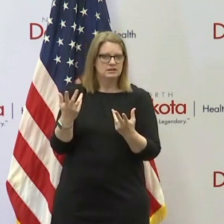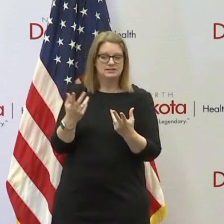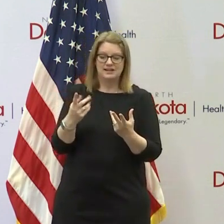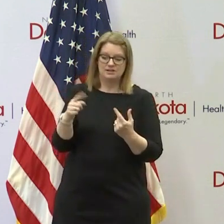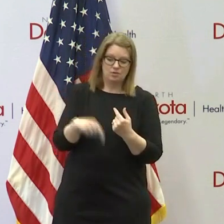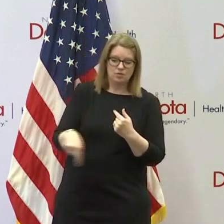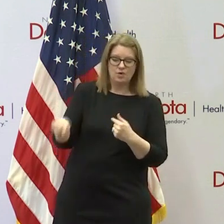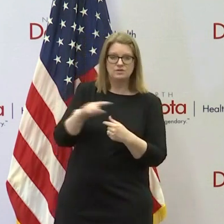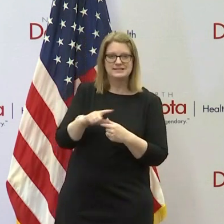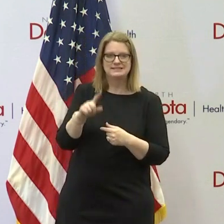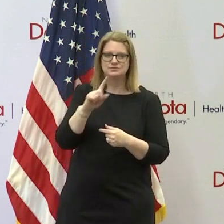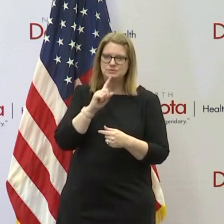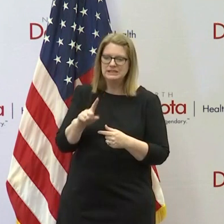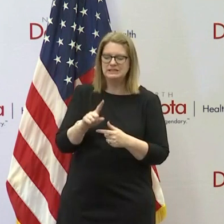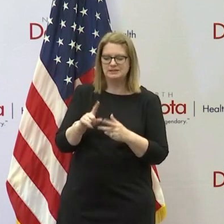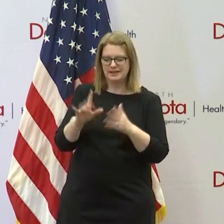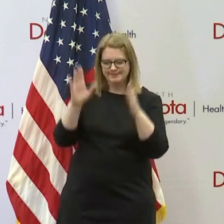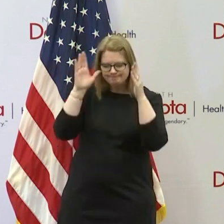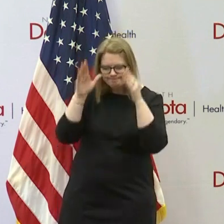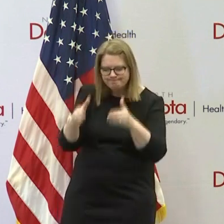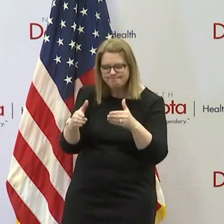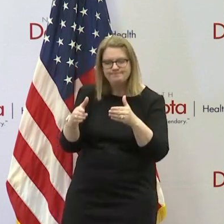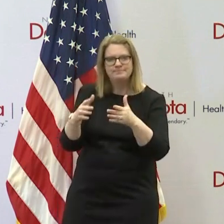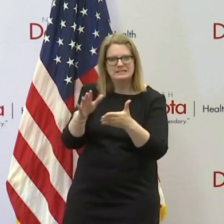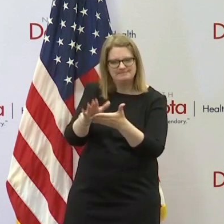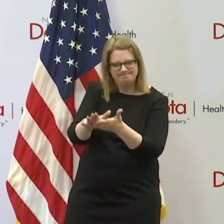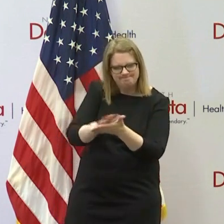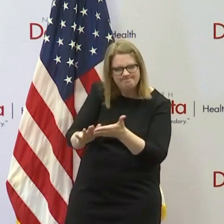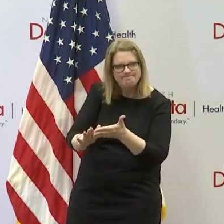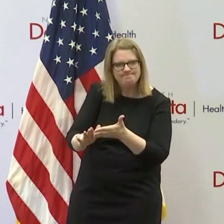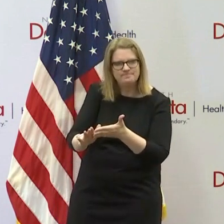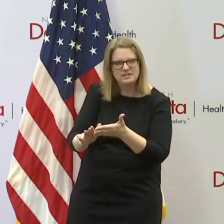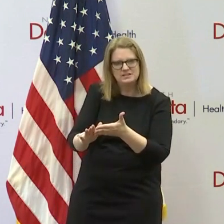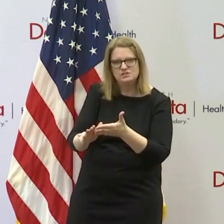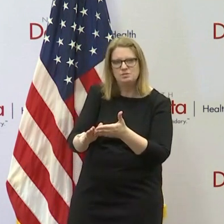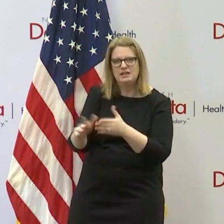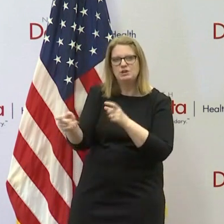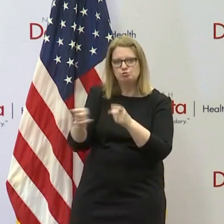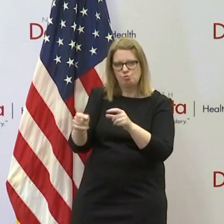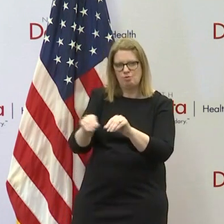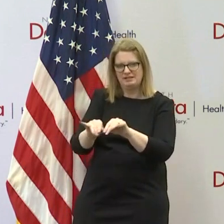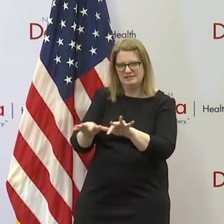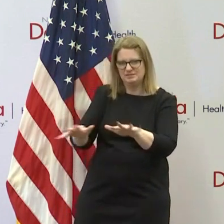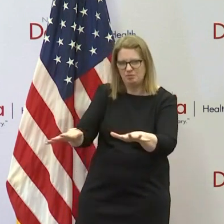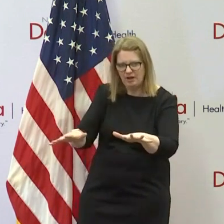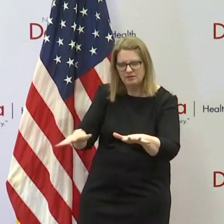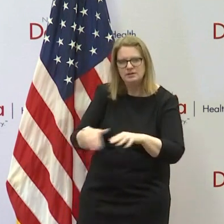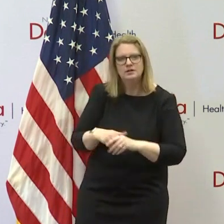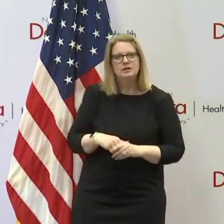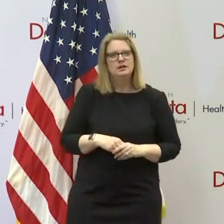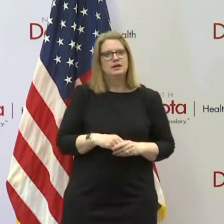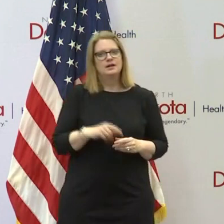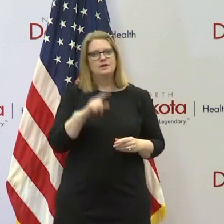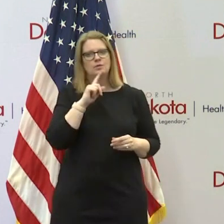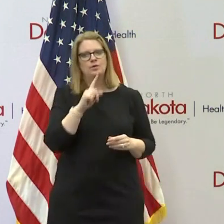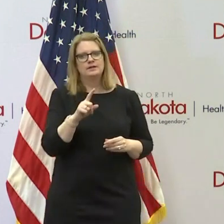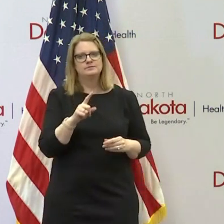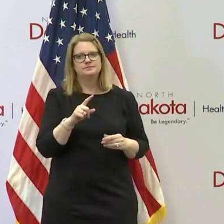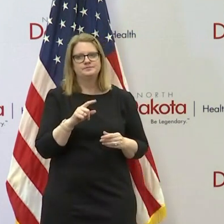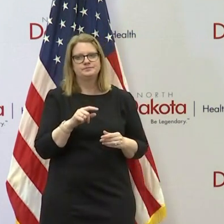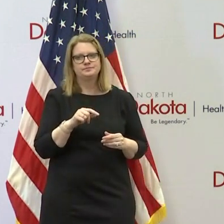extra hard to make sure that we can control the spread of this infection and this virus. And again, I want to say